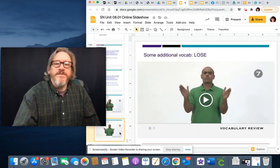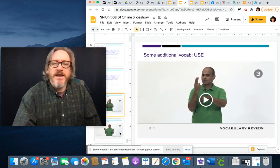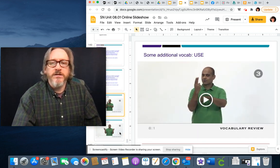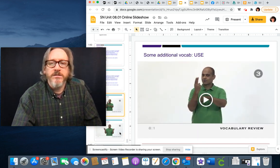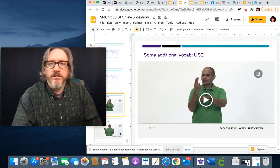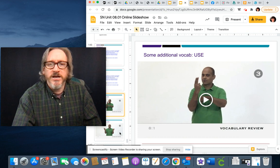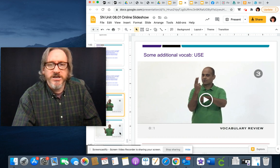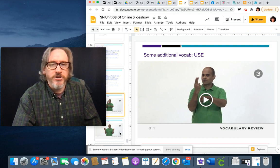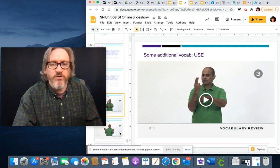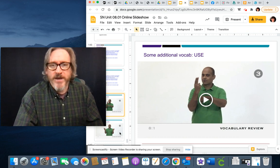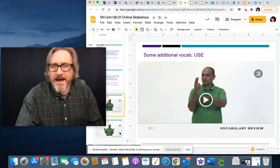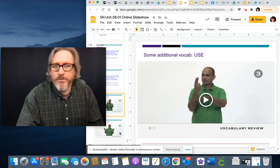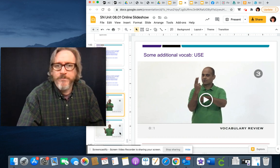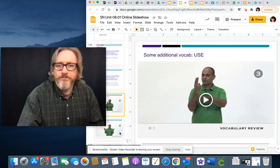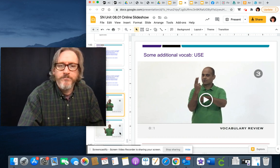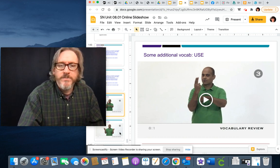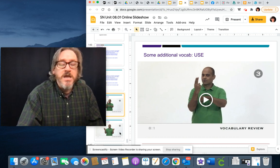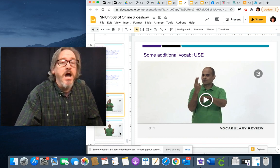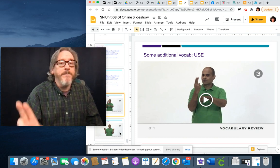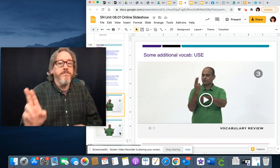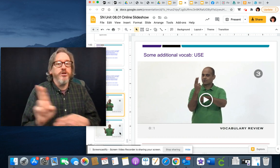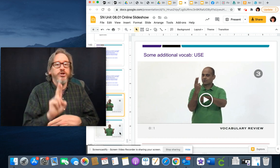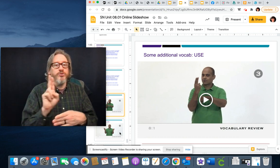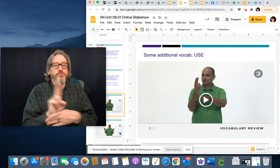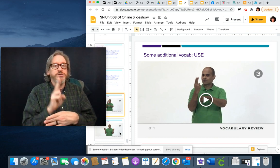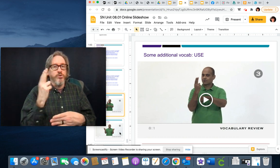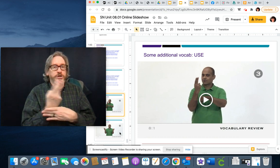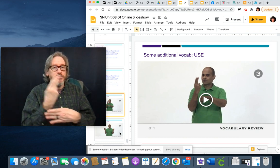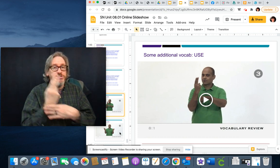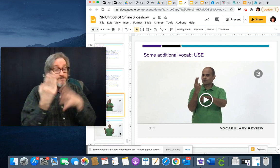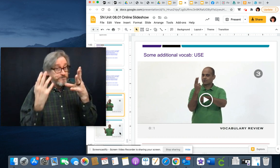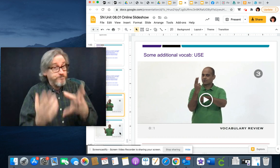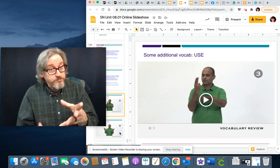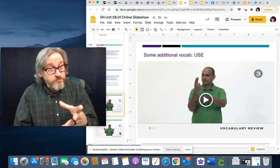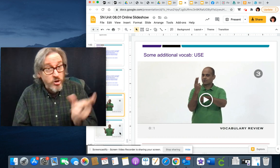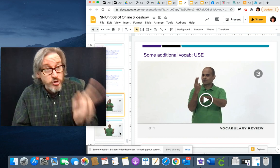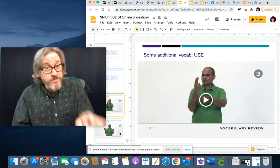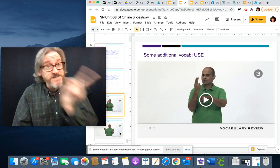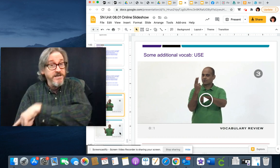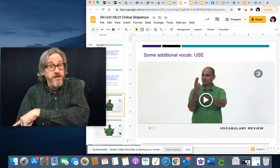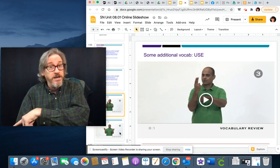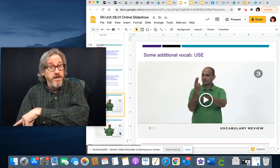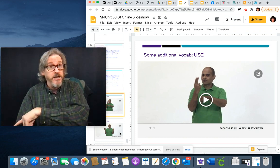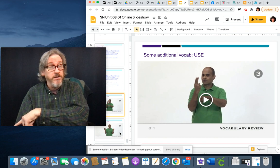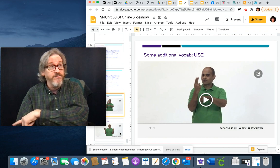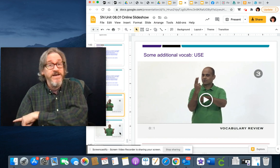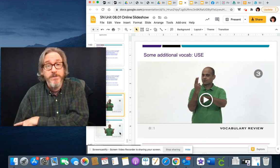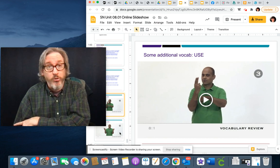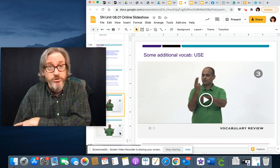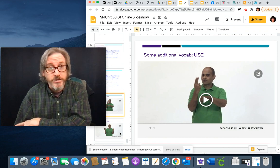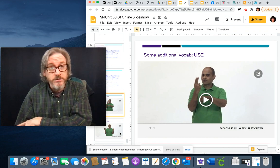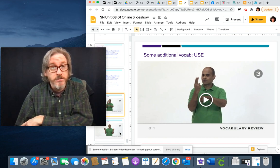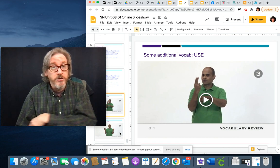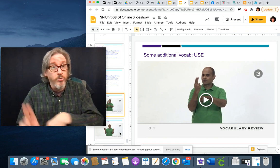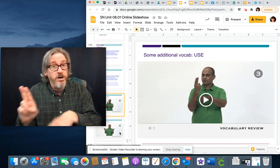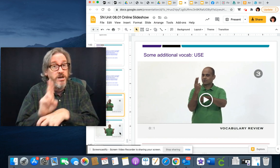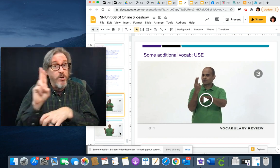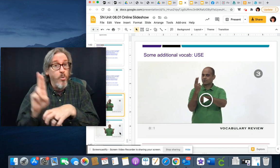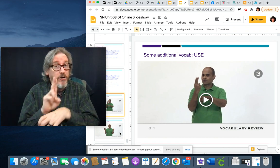show an individual person. Fall behind. It's kind of like the Hunger Games. Fall behind, catch up.